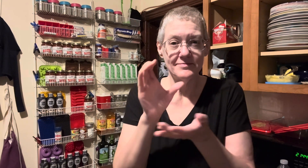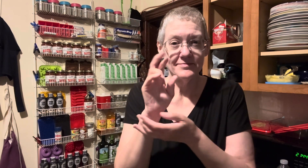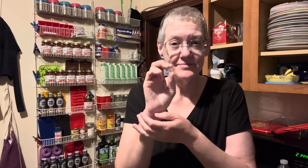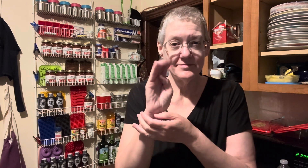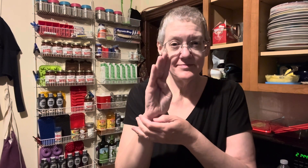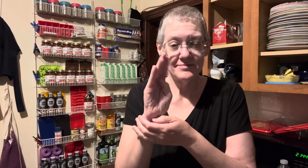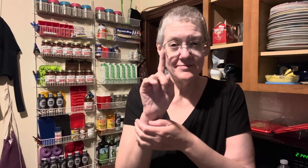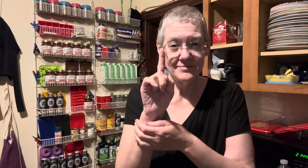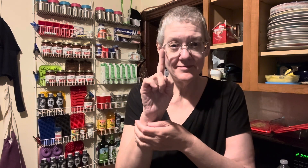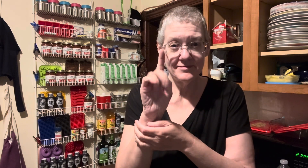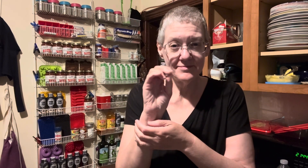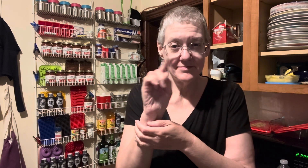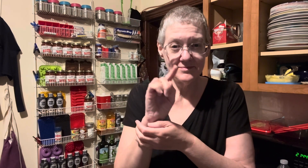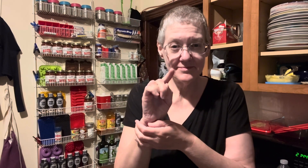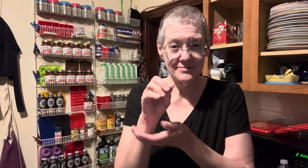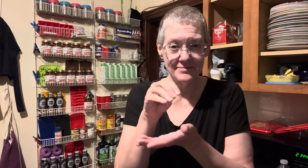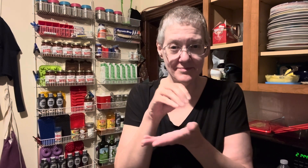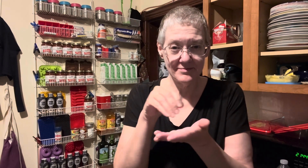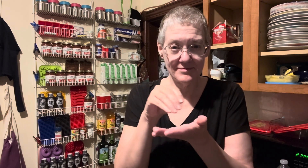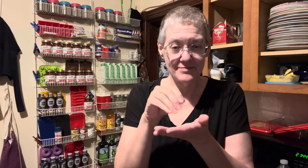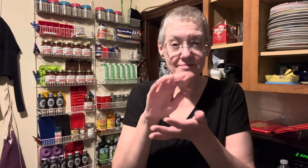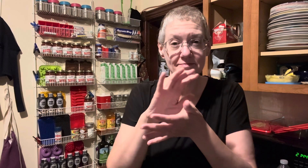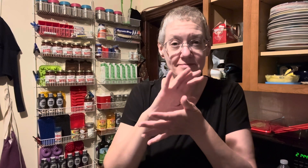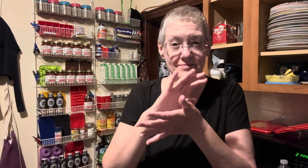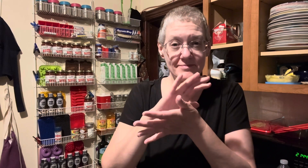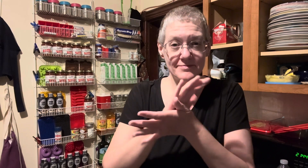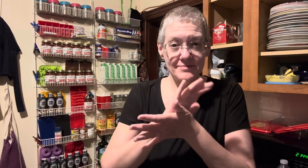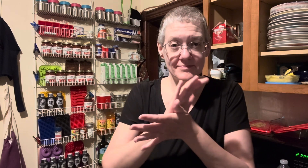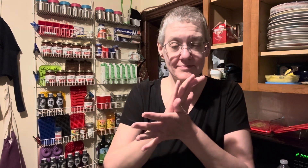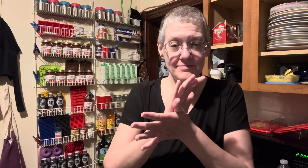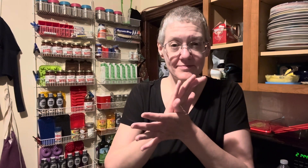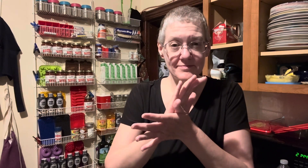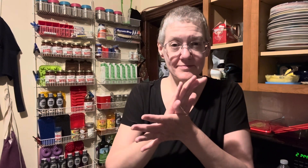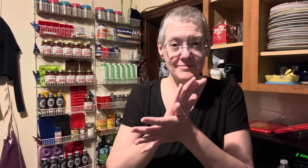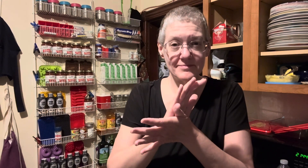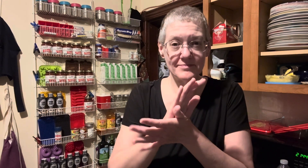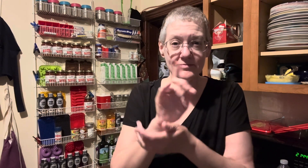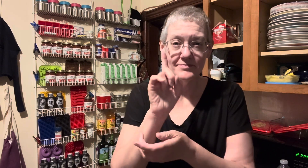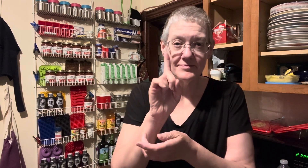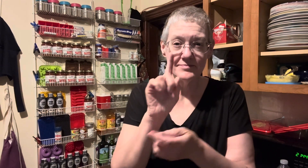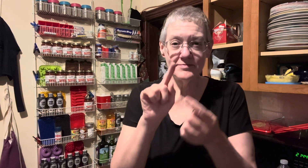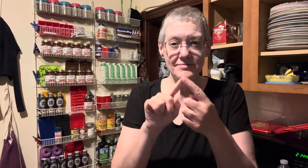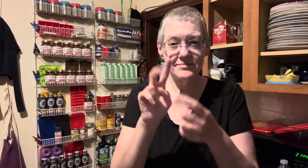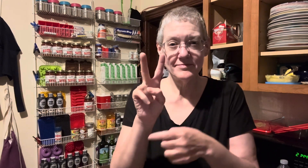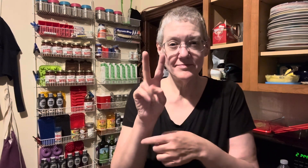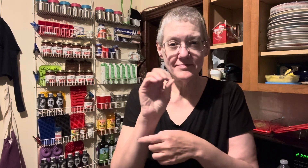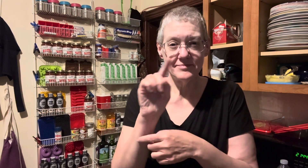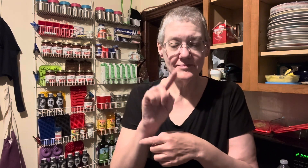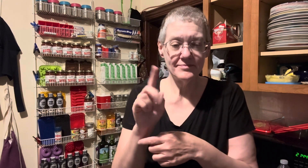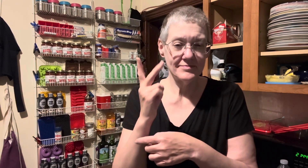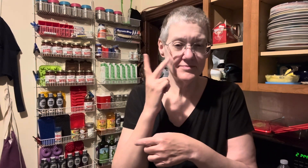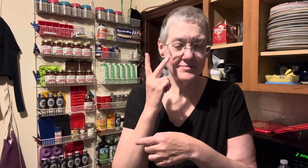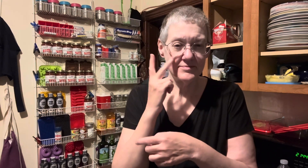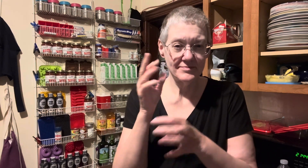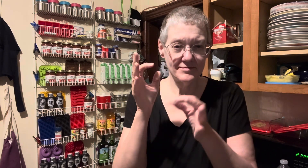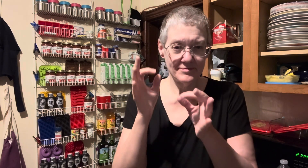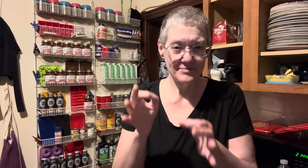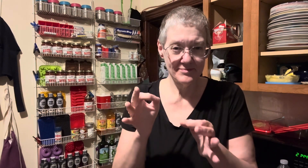paper if I'm going to freeze it so the butter doesn't stick. I'm going to put 1 ounce of crab meat